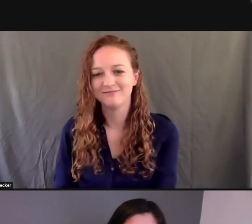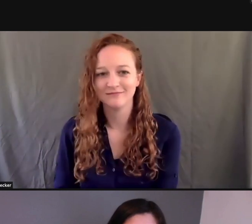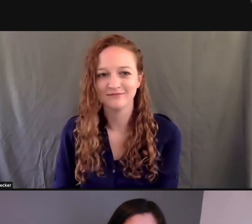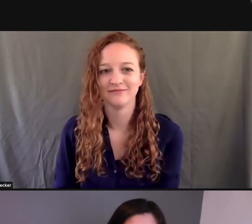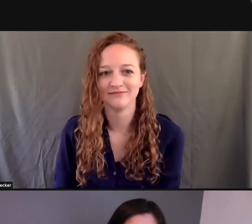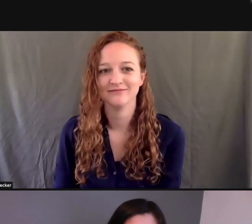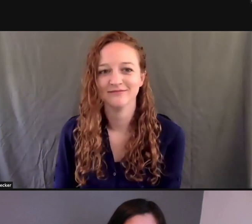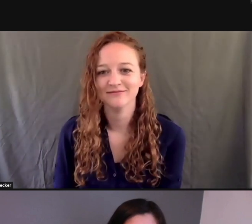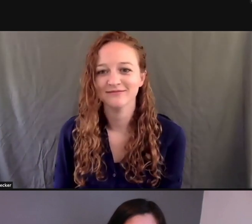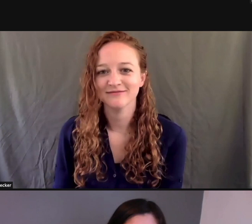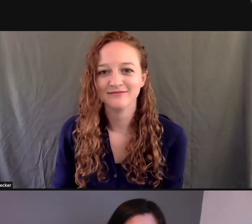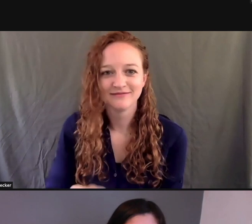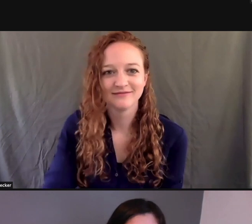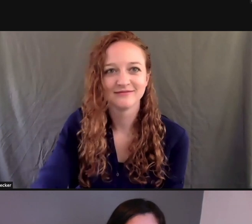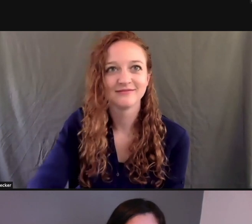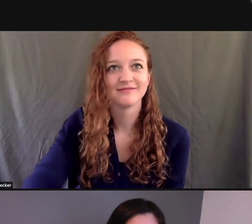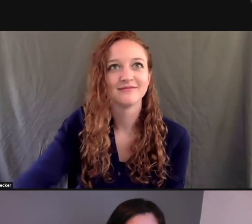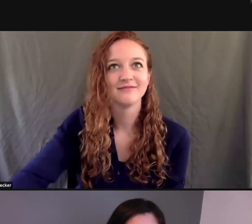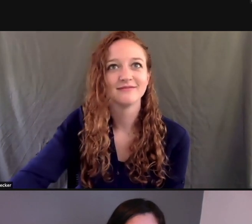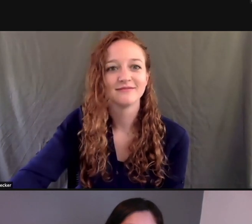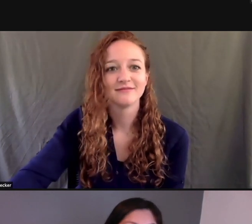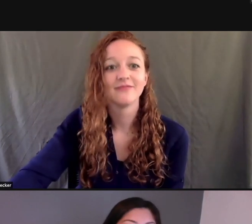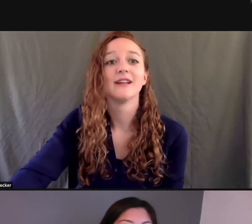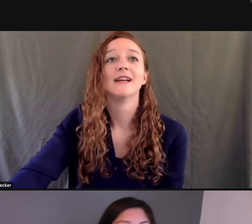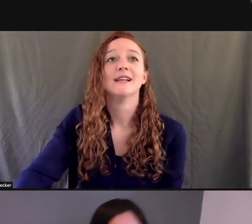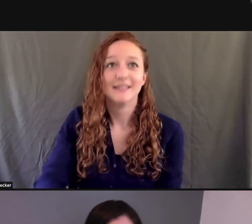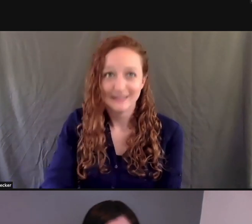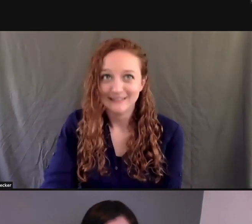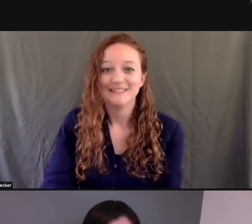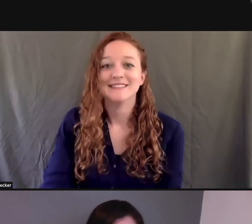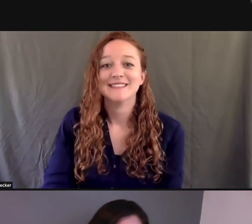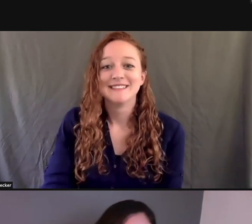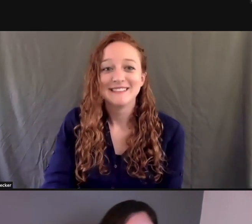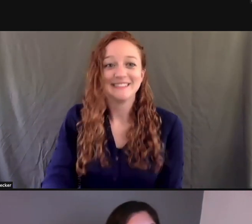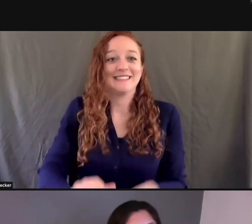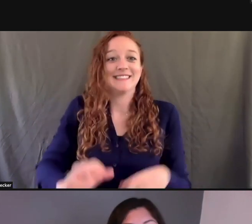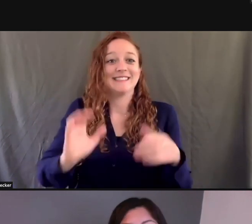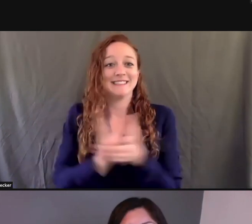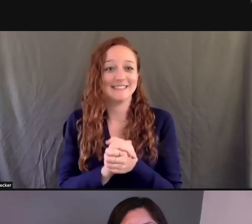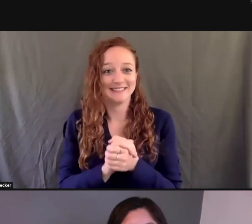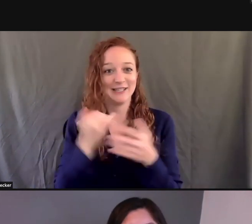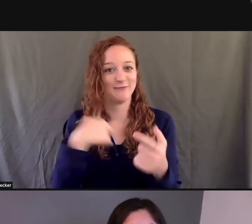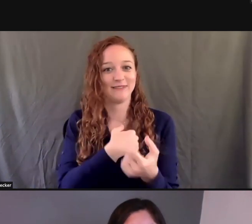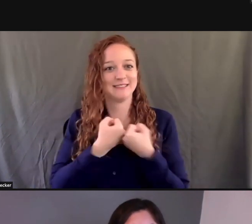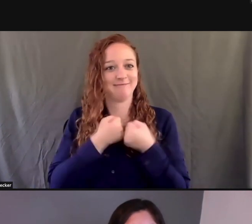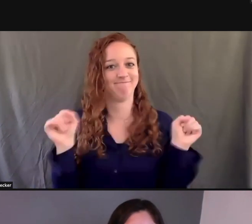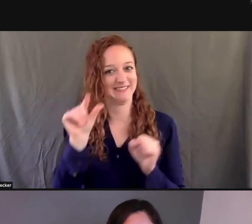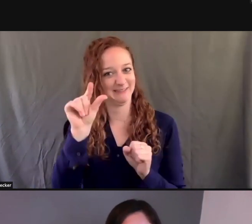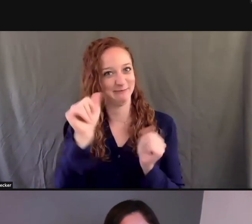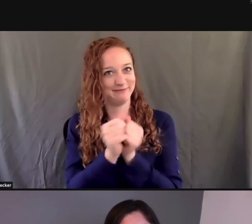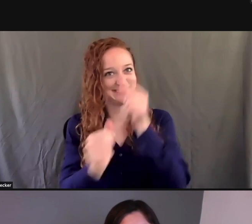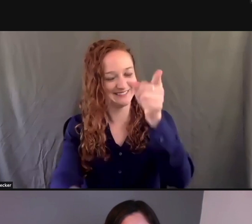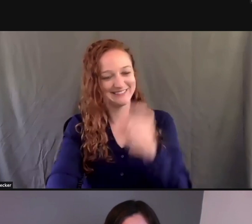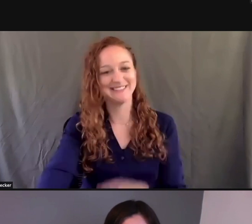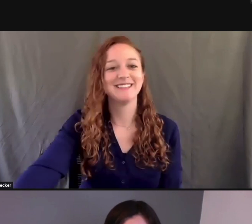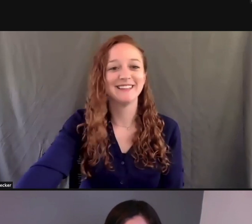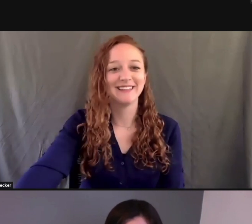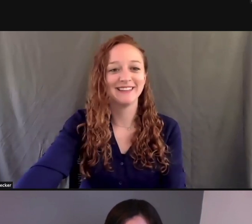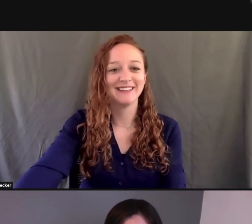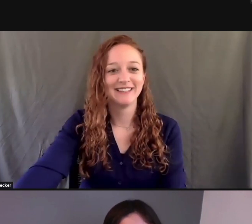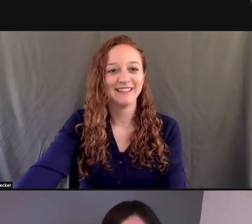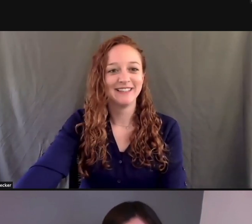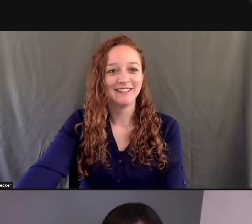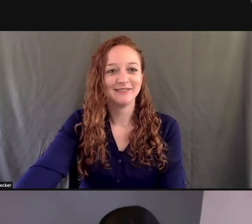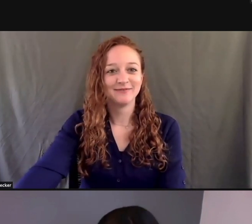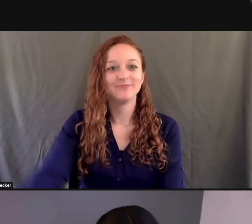STEM have specific nuances and differences and information and accuracy. We want to explain things correctly and use